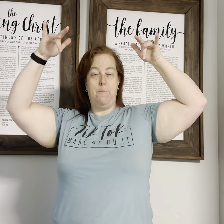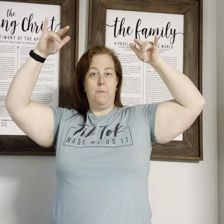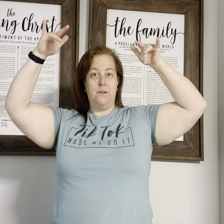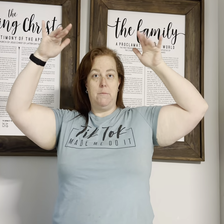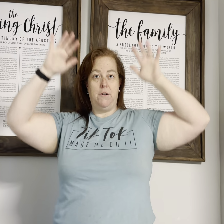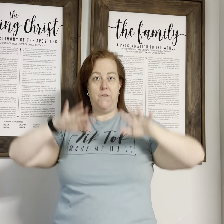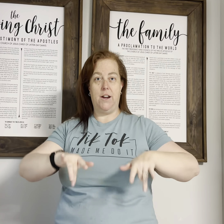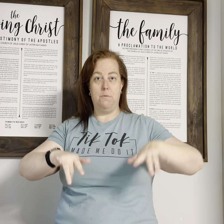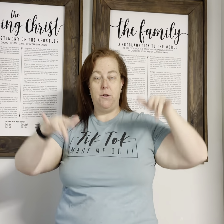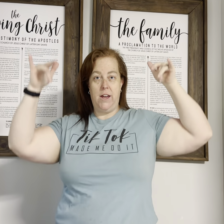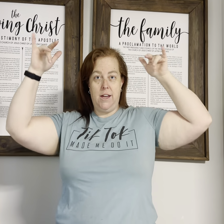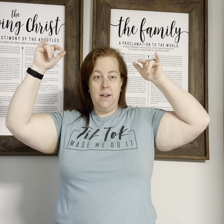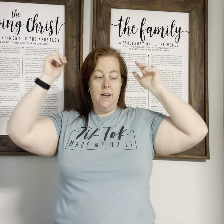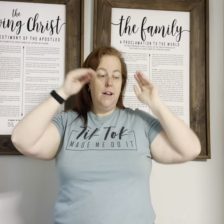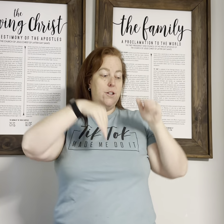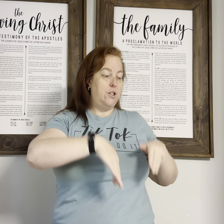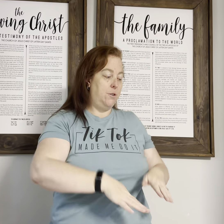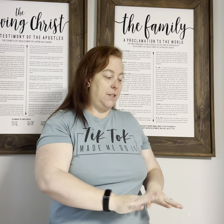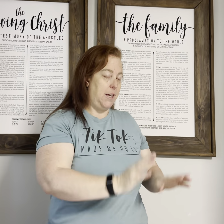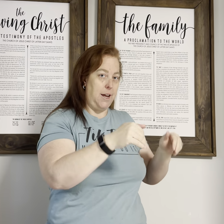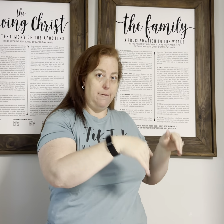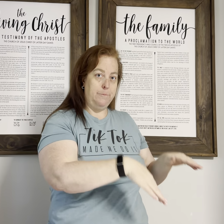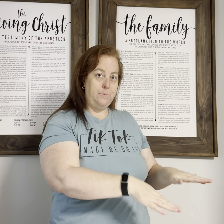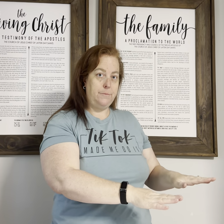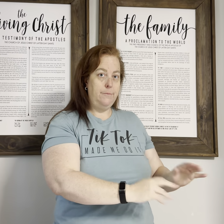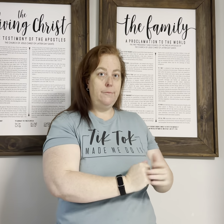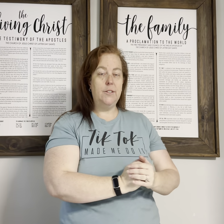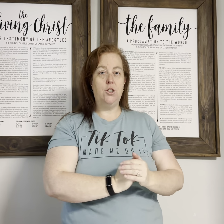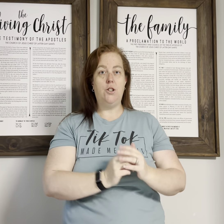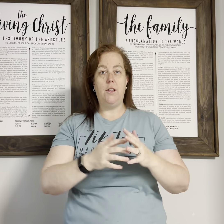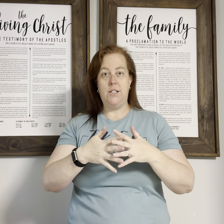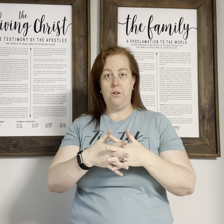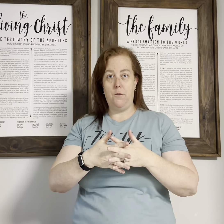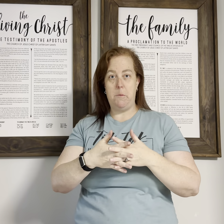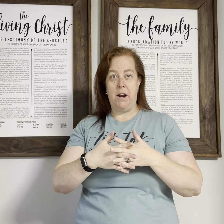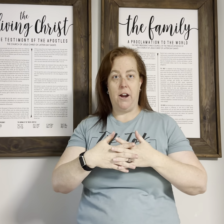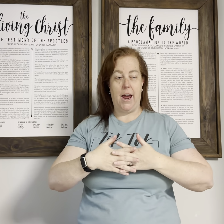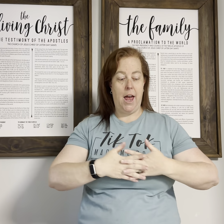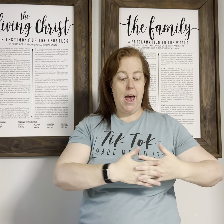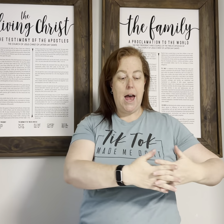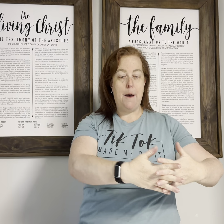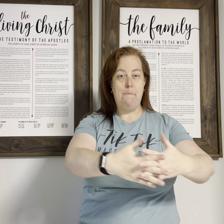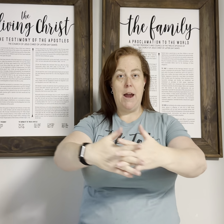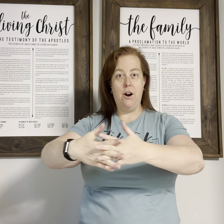with your middle finger moving to C. So let's do from America.